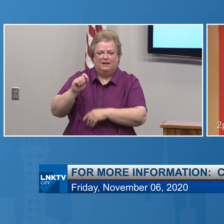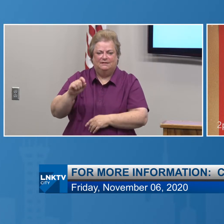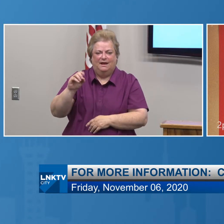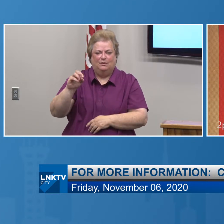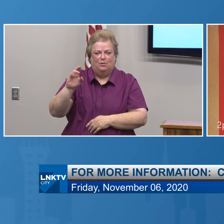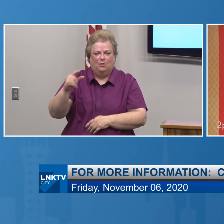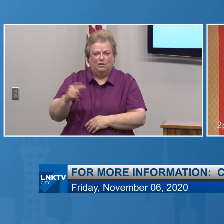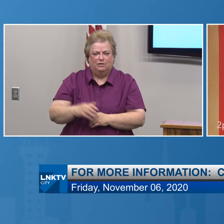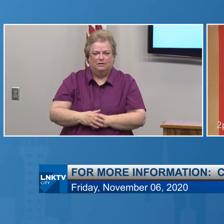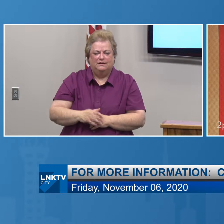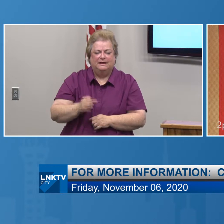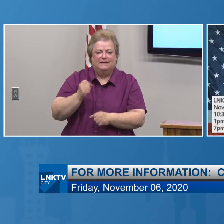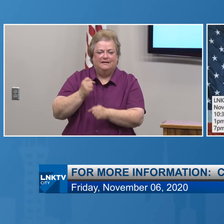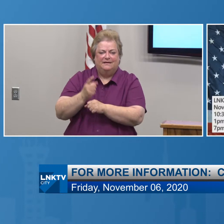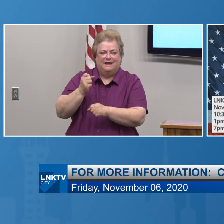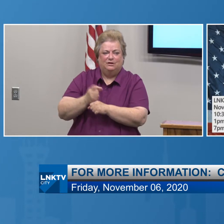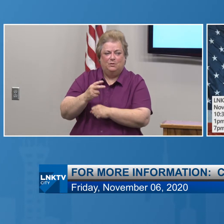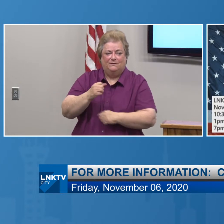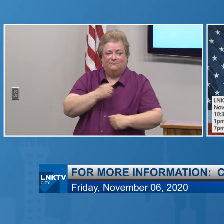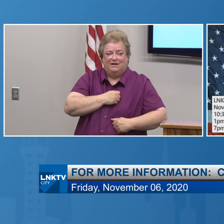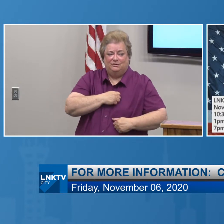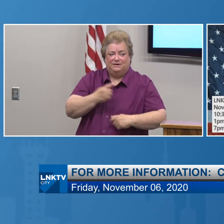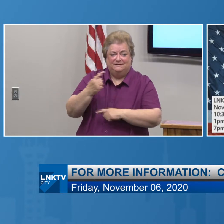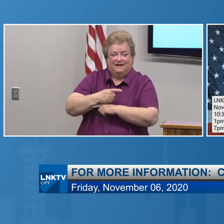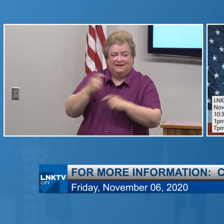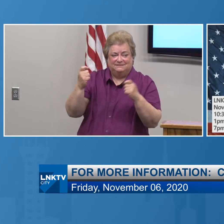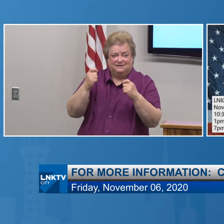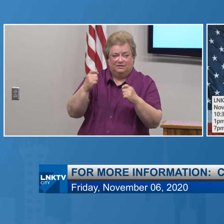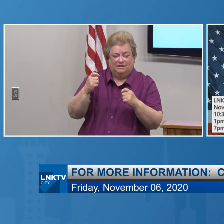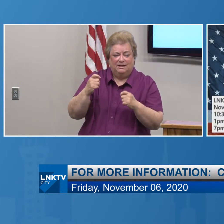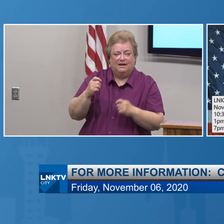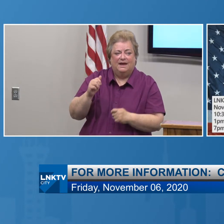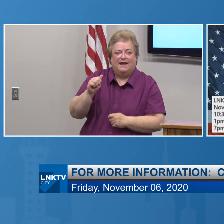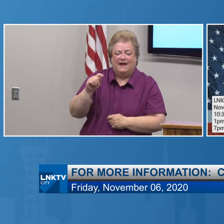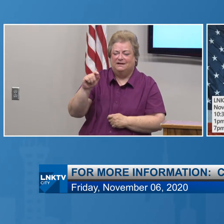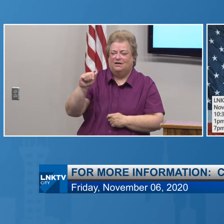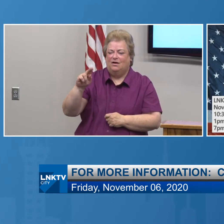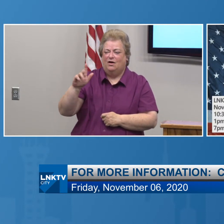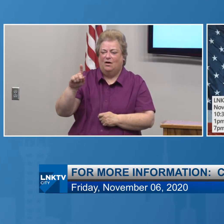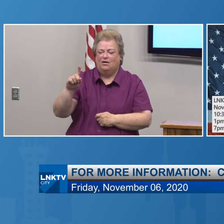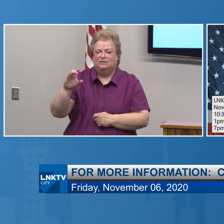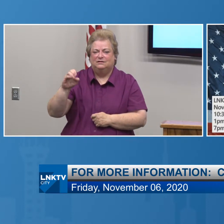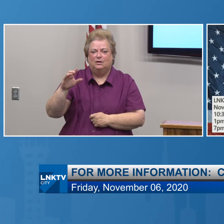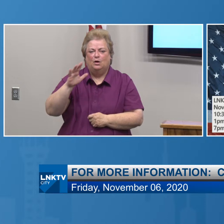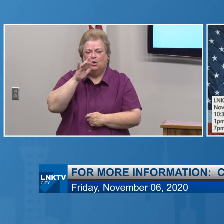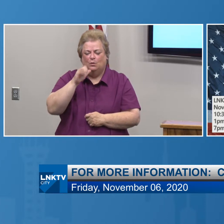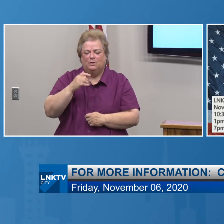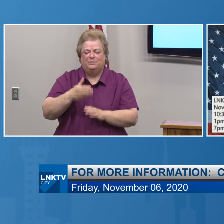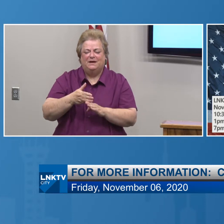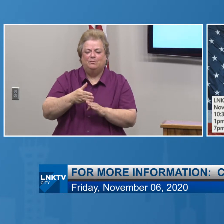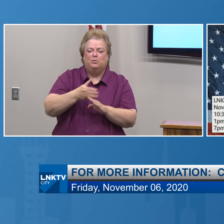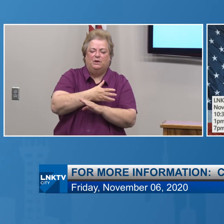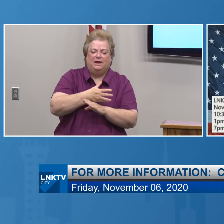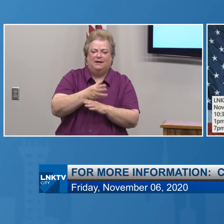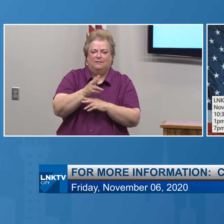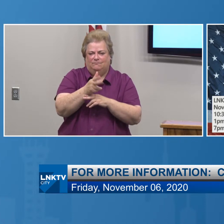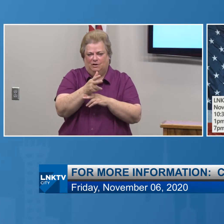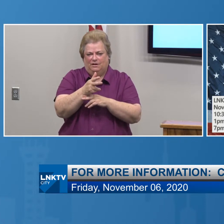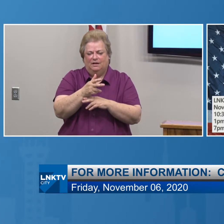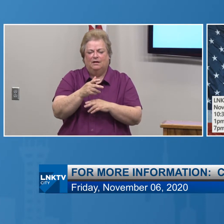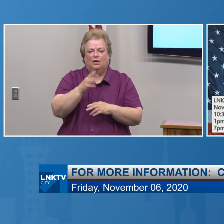The annual Veterans Day ceremony, normally held at the Alt Pavilion, will be a pre-recorded event this year. It will